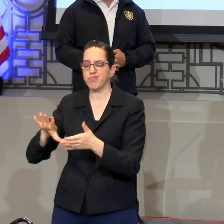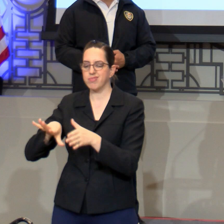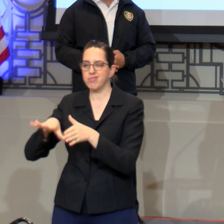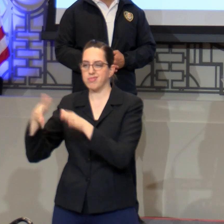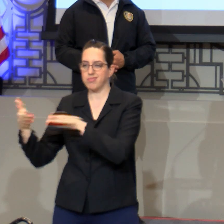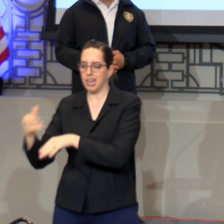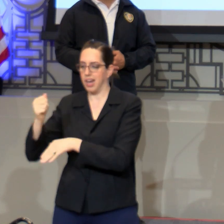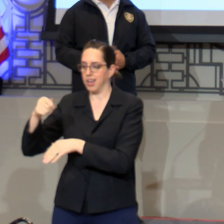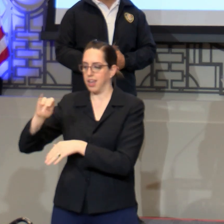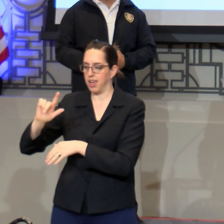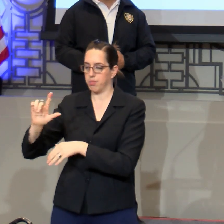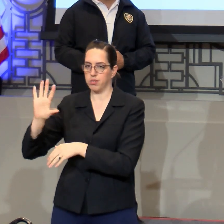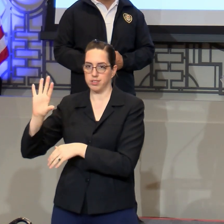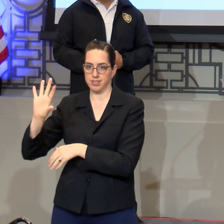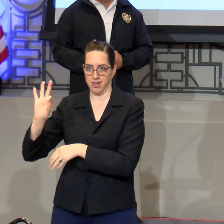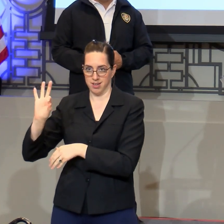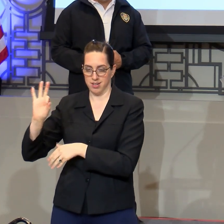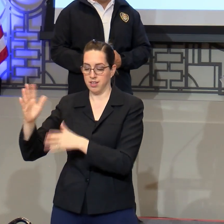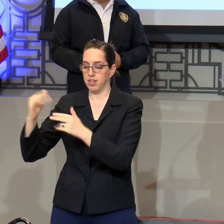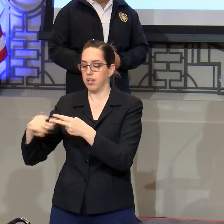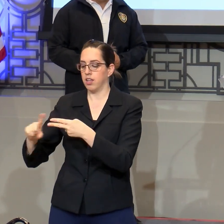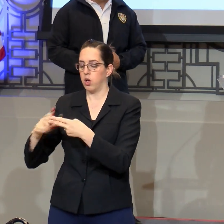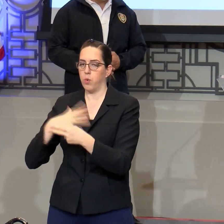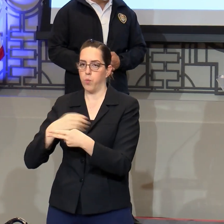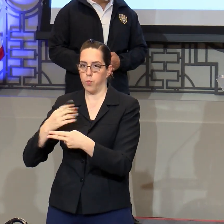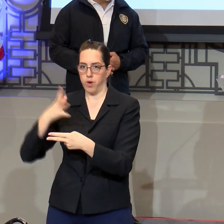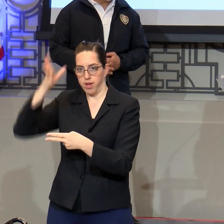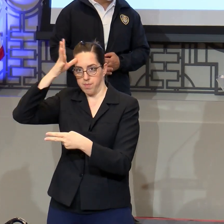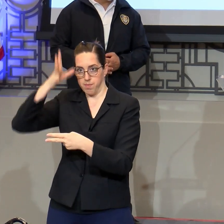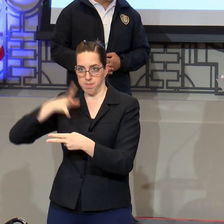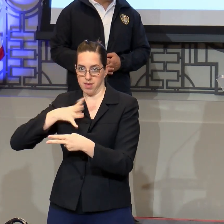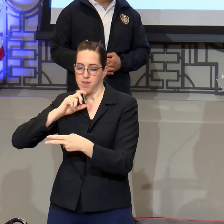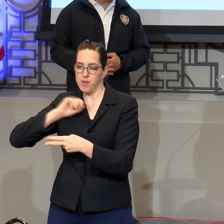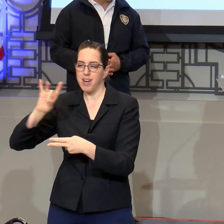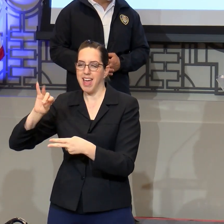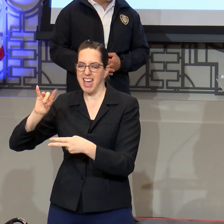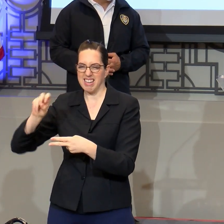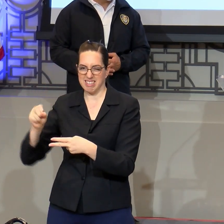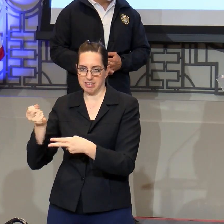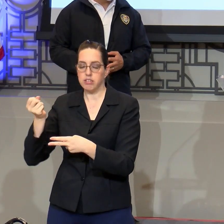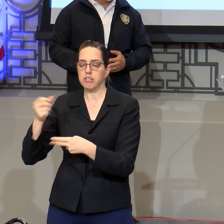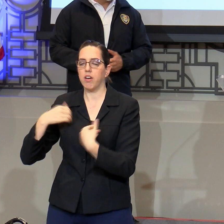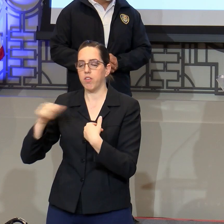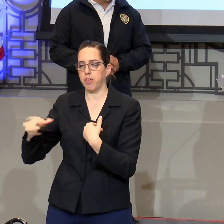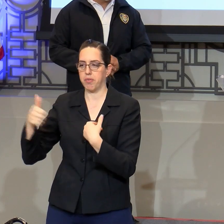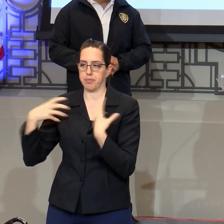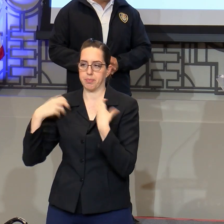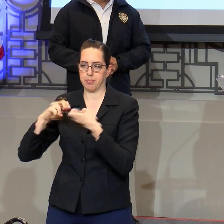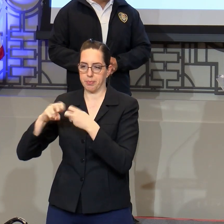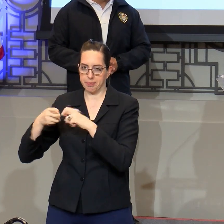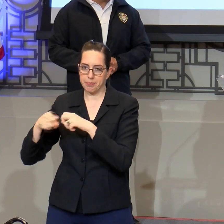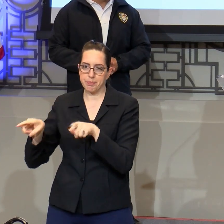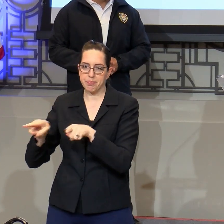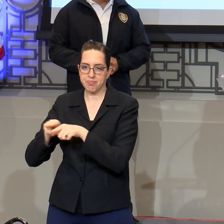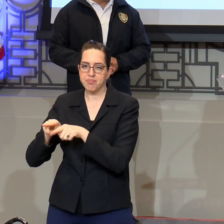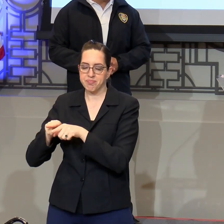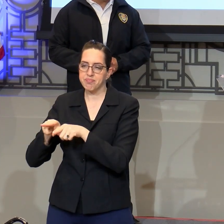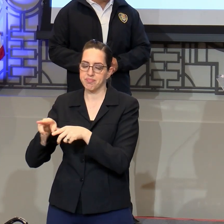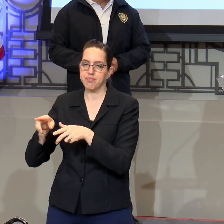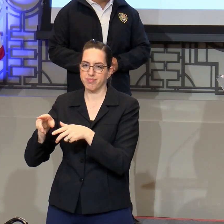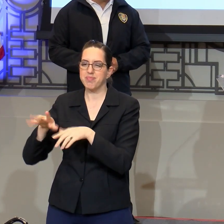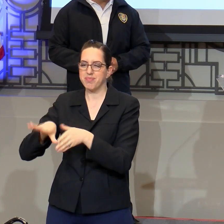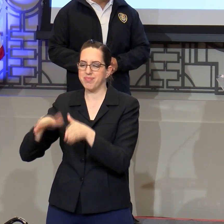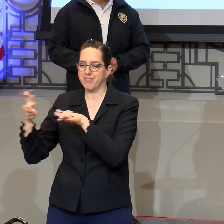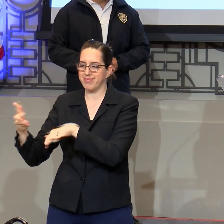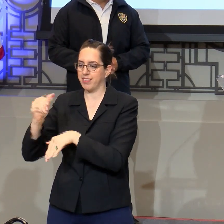away on April the 9th, and a white male in his 80s with underlying health conditions as well, who passed away